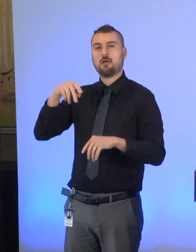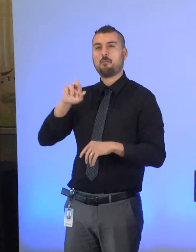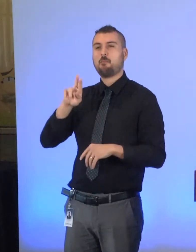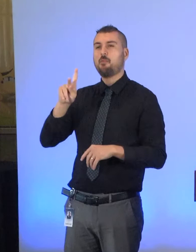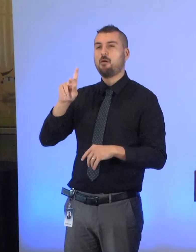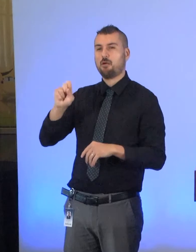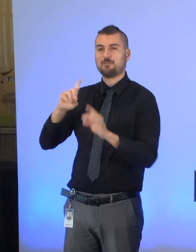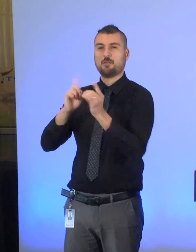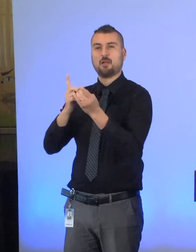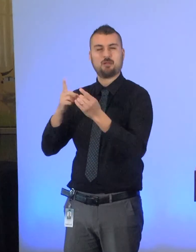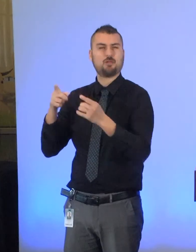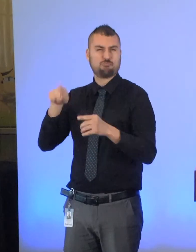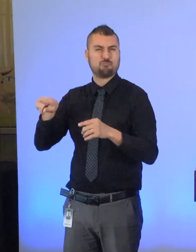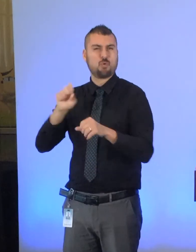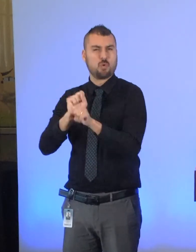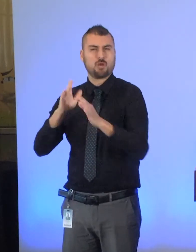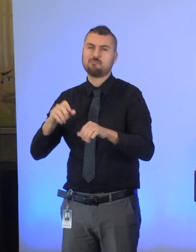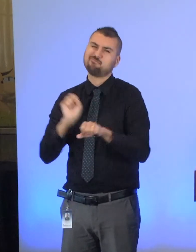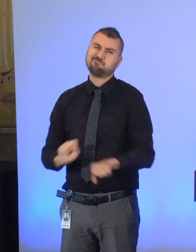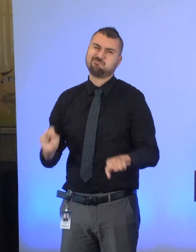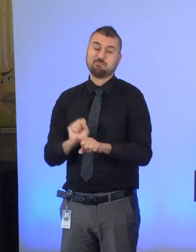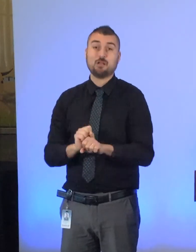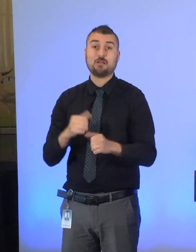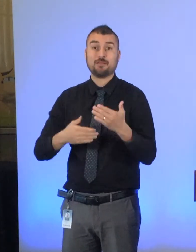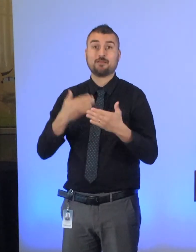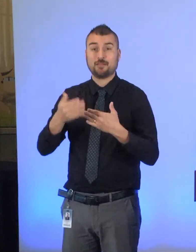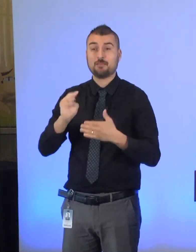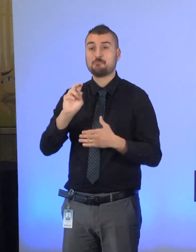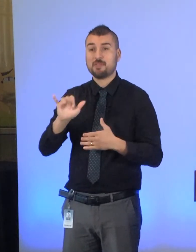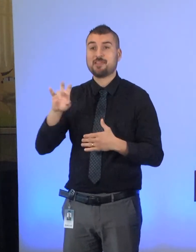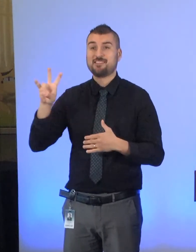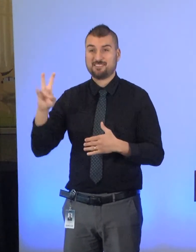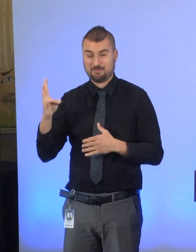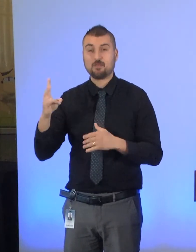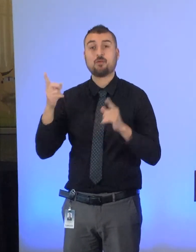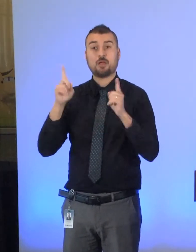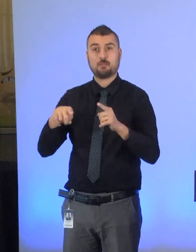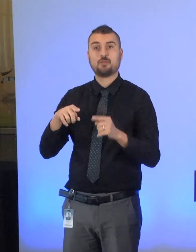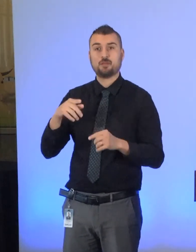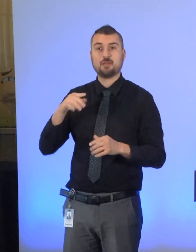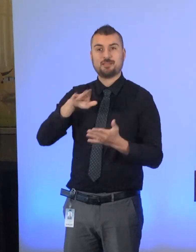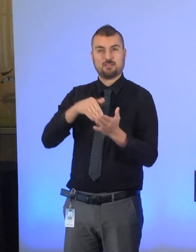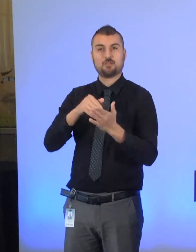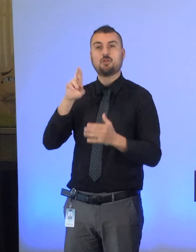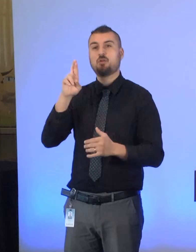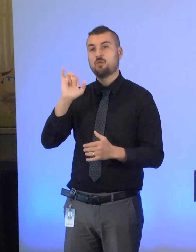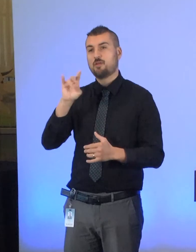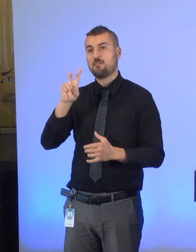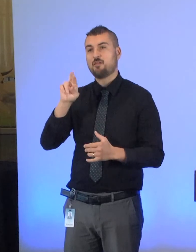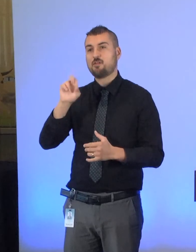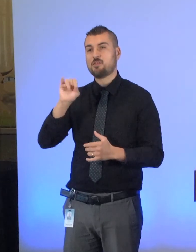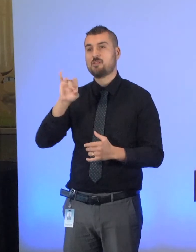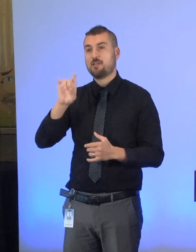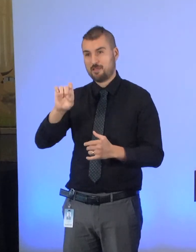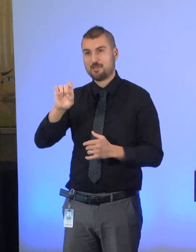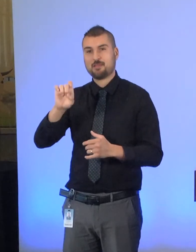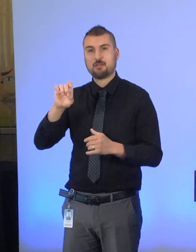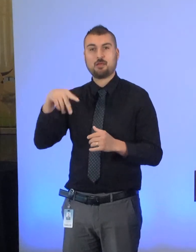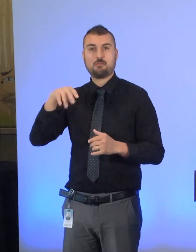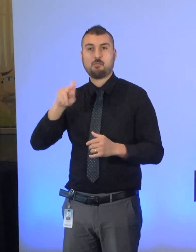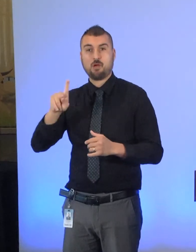10 to 4 p.m. on Saturday, May 7th, the Central Riverside Park. Mark your calendars for Wichita's Festival of the